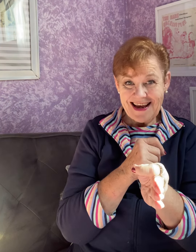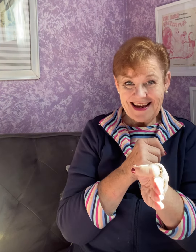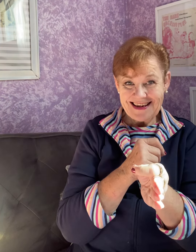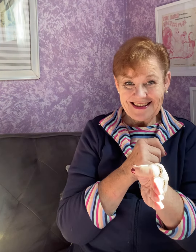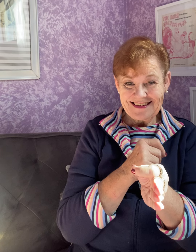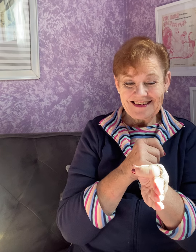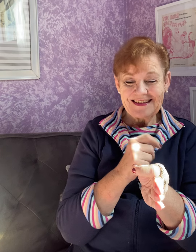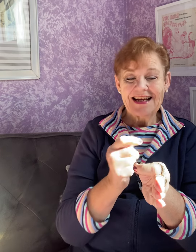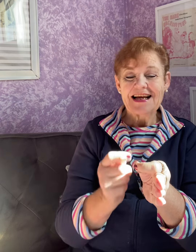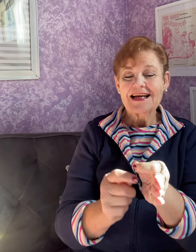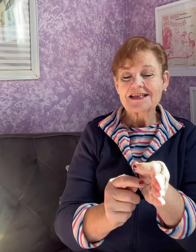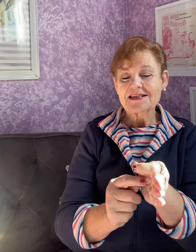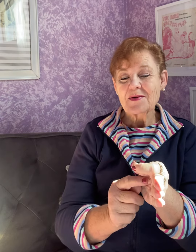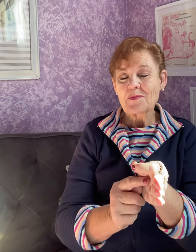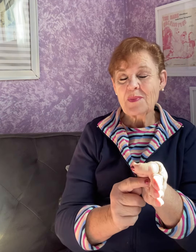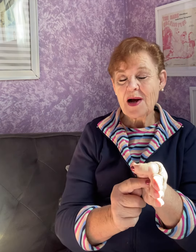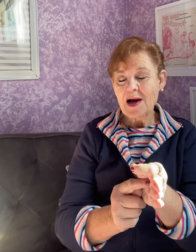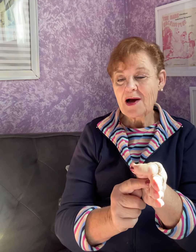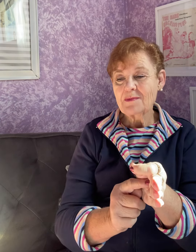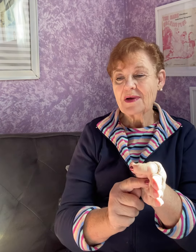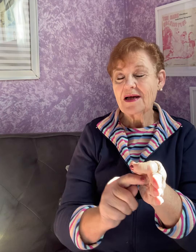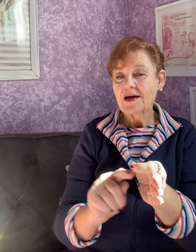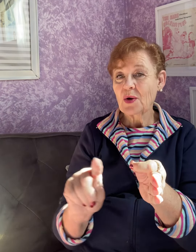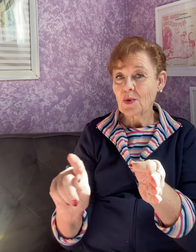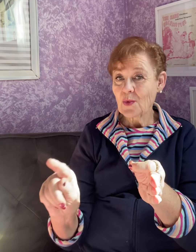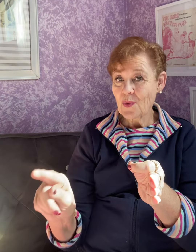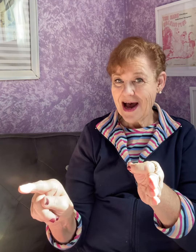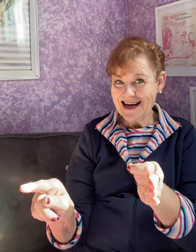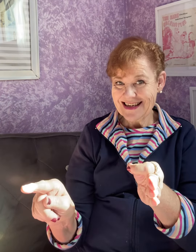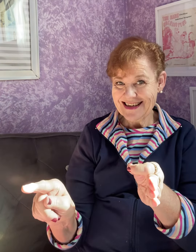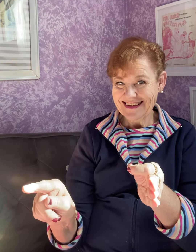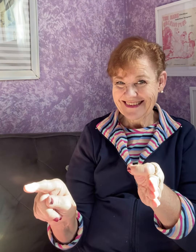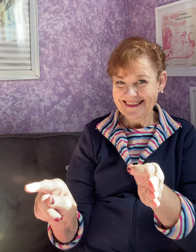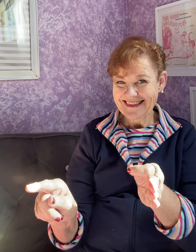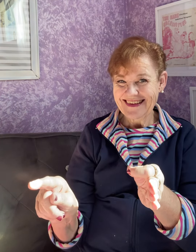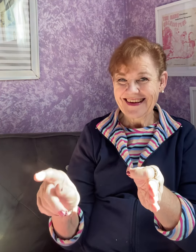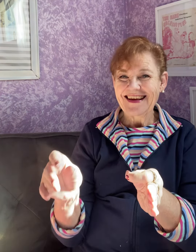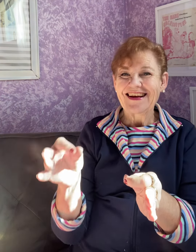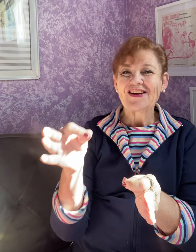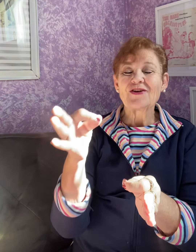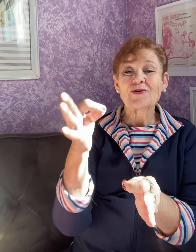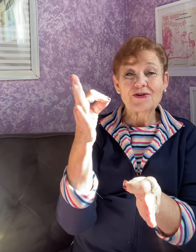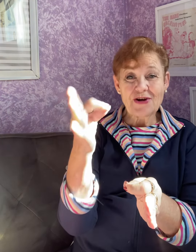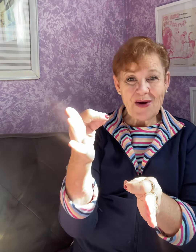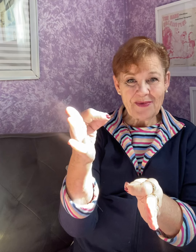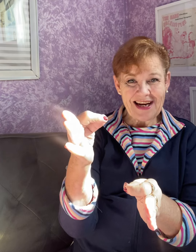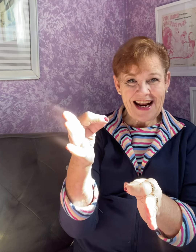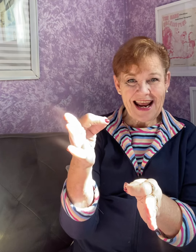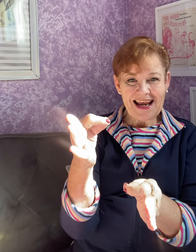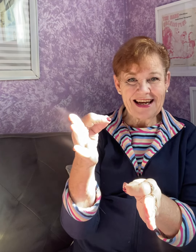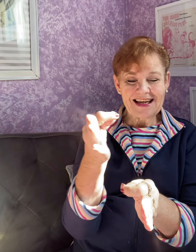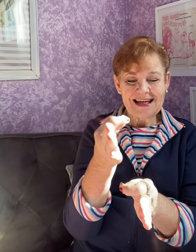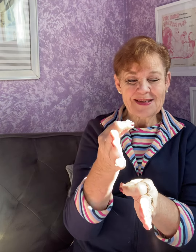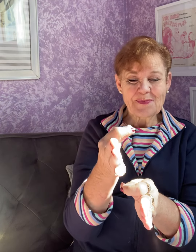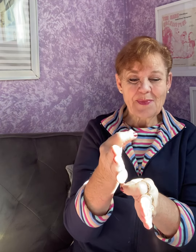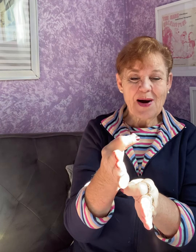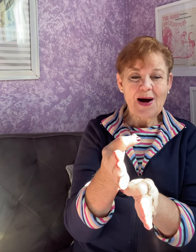hand is palm right. Your dominant hand is